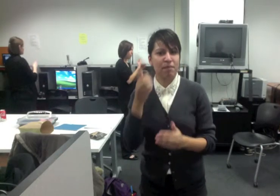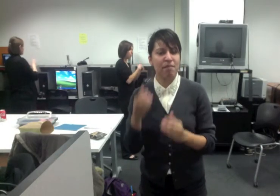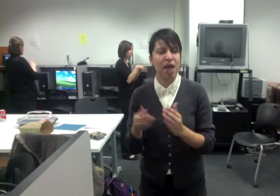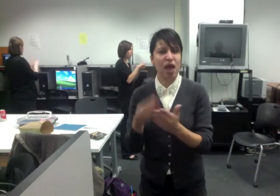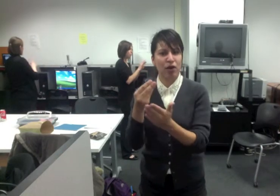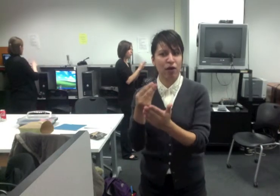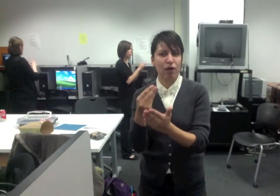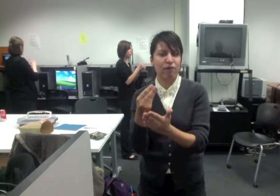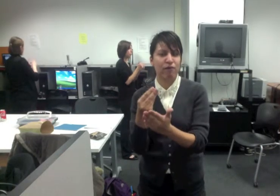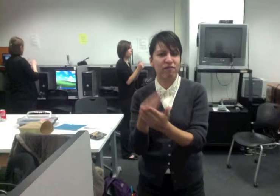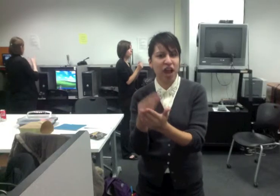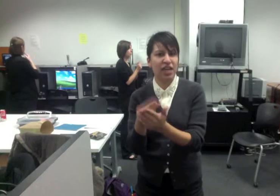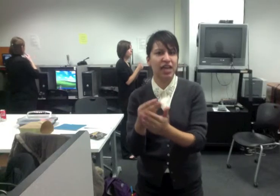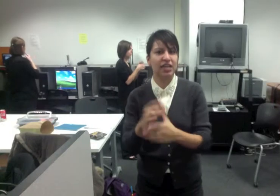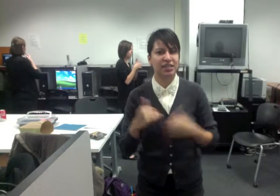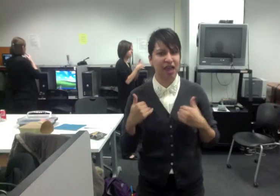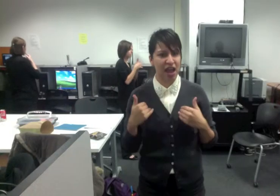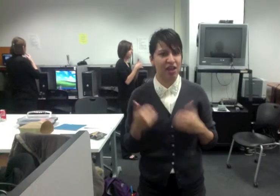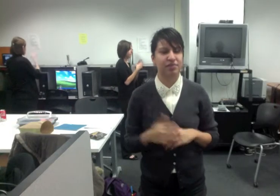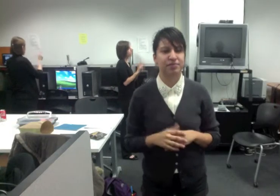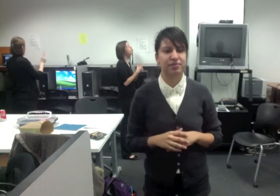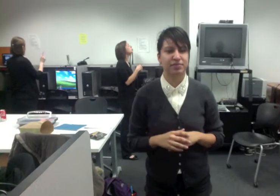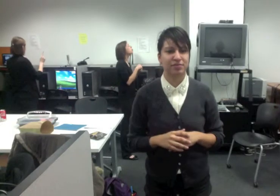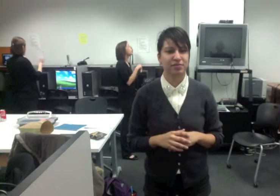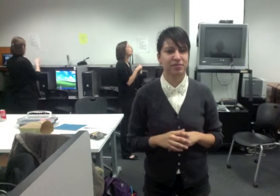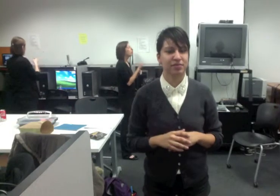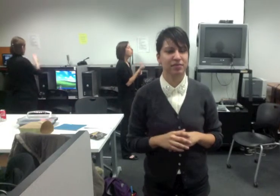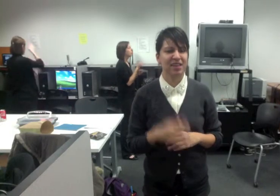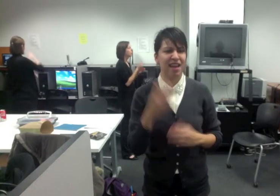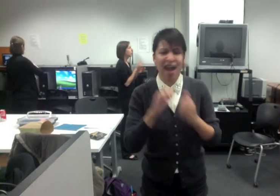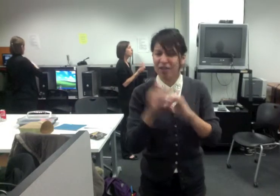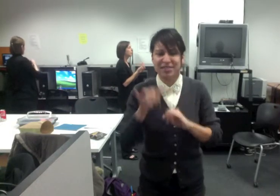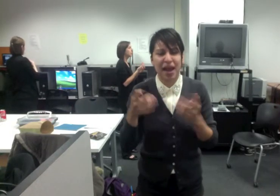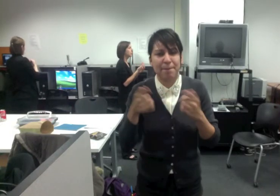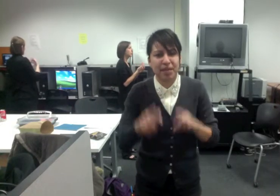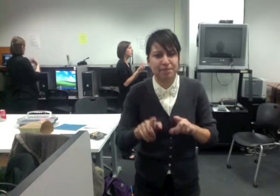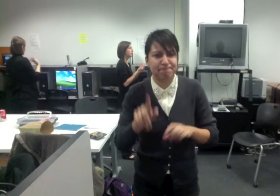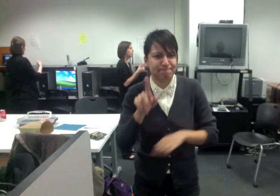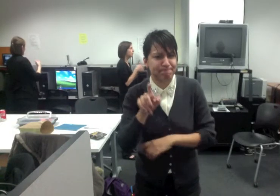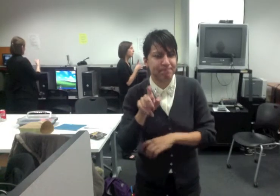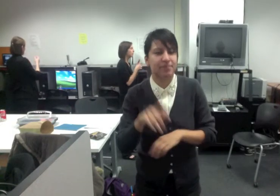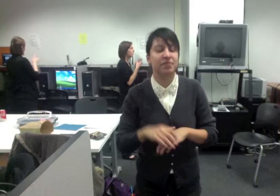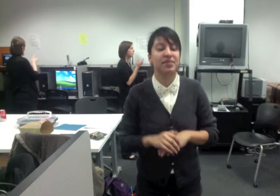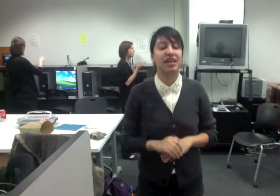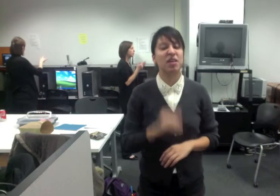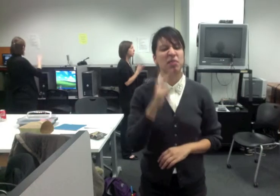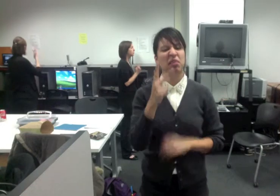something else at play here. About 3.5 years ago, I made a discovery. And this